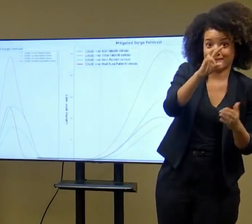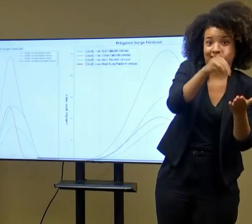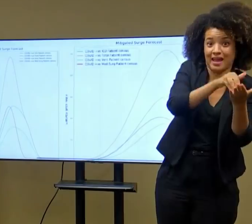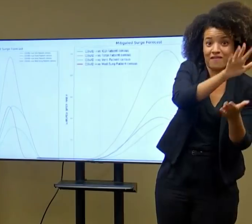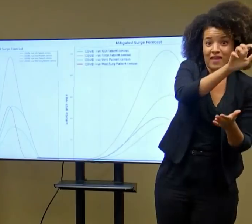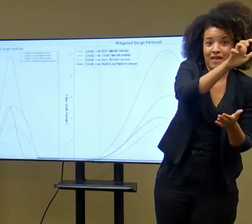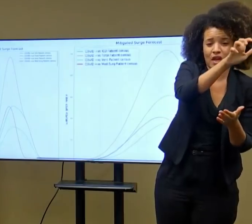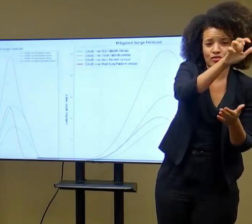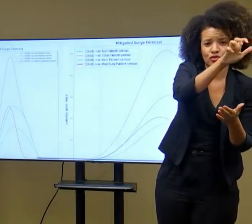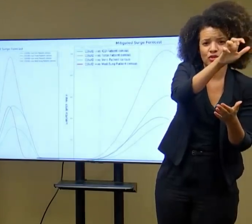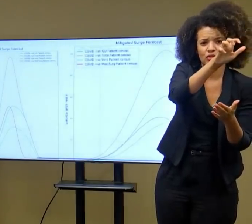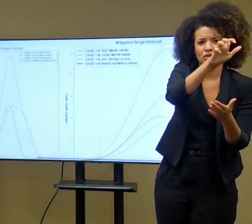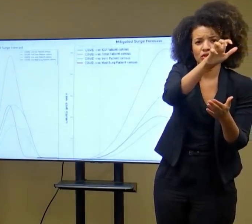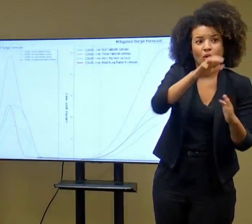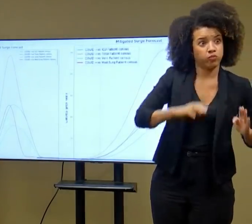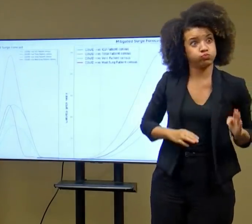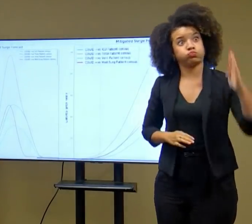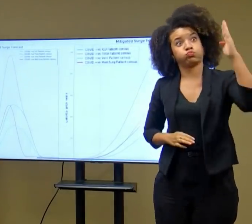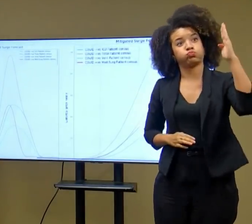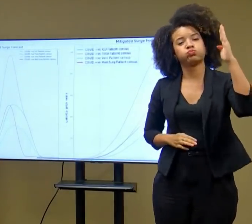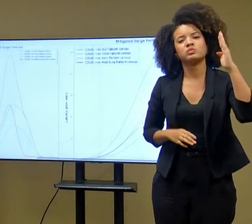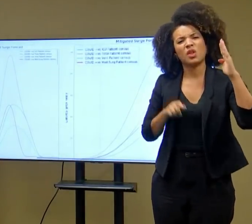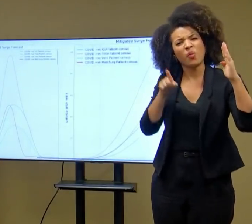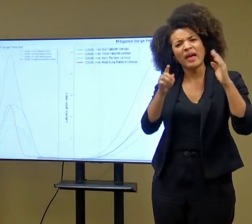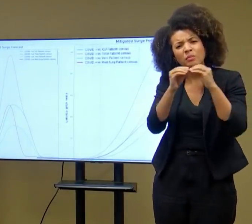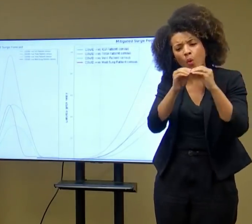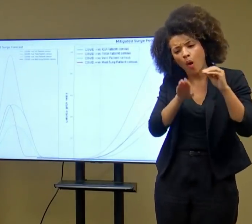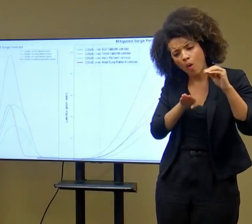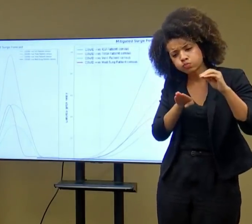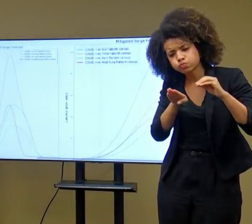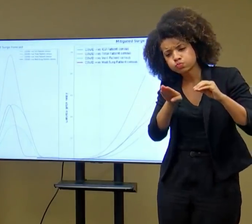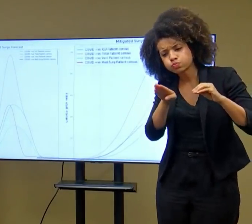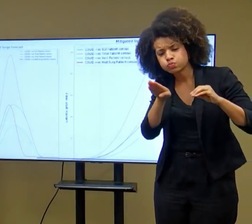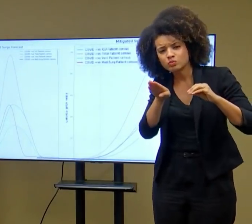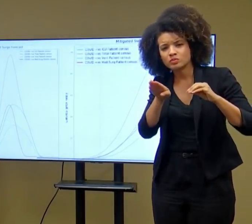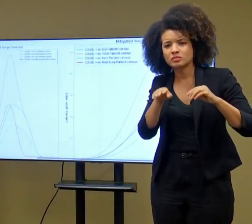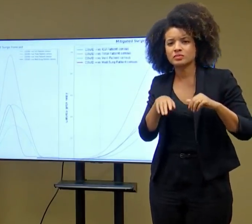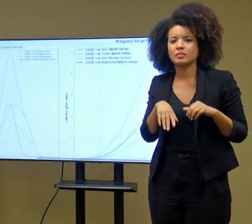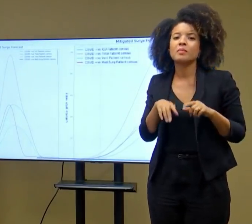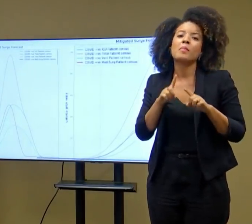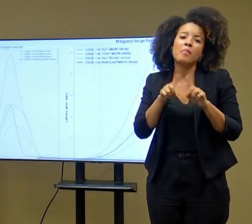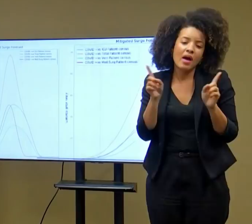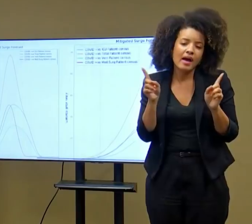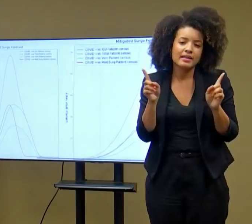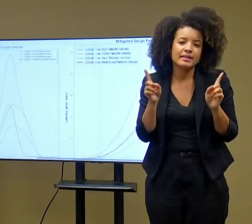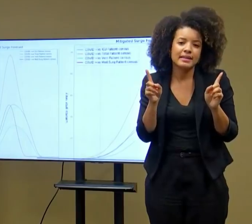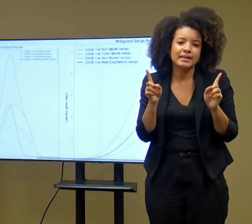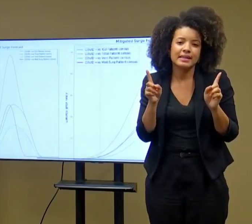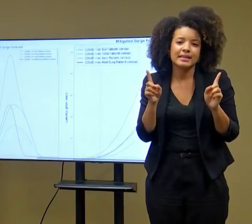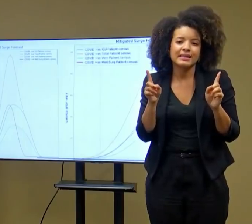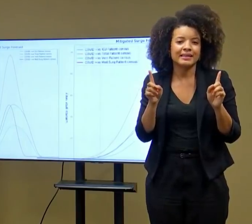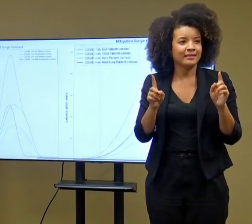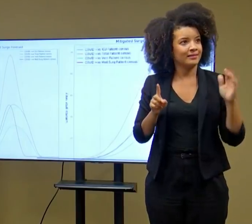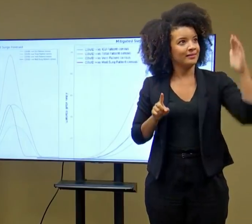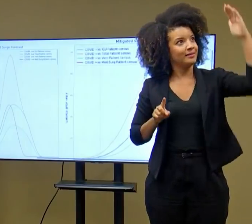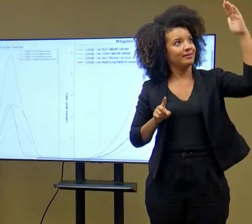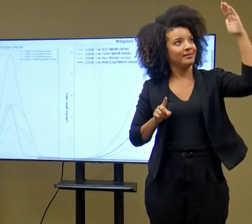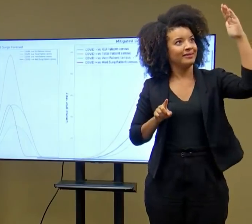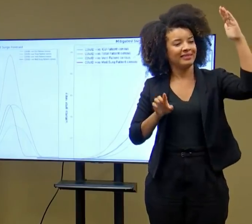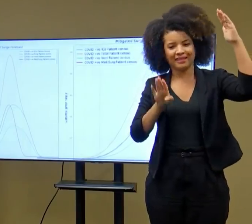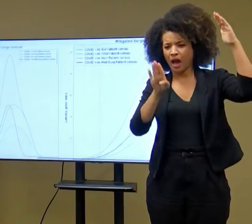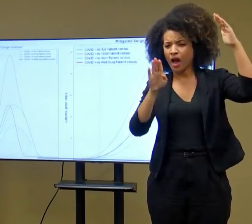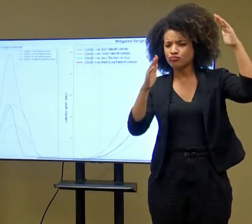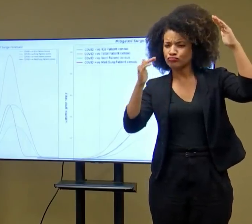17,500. So it's a flatter curve, more drawn out, but it is definitely lower peak, and